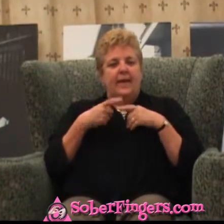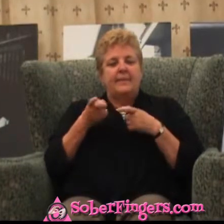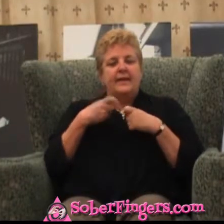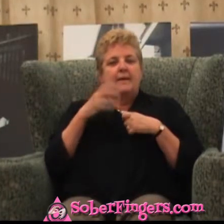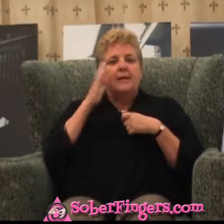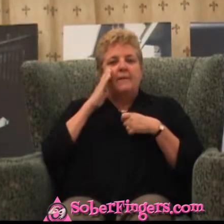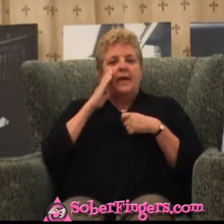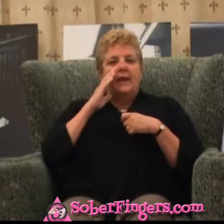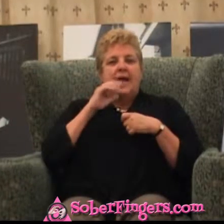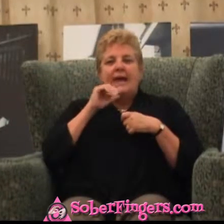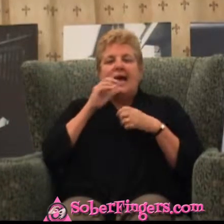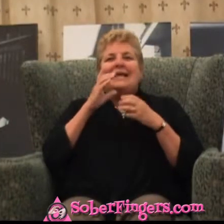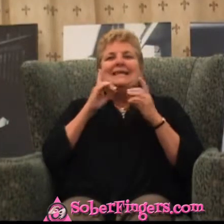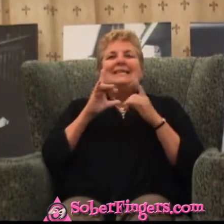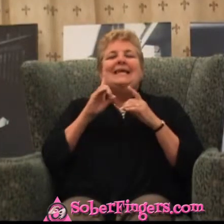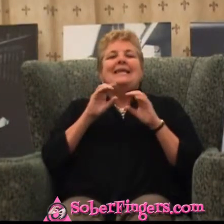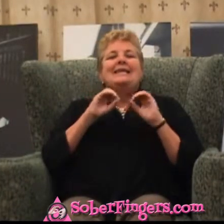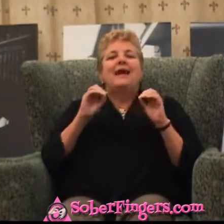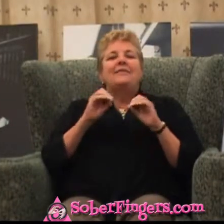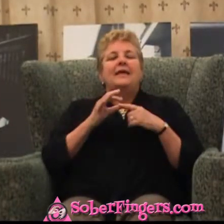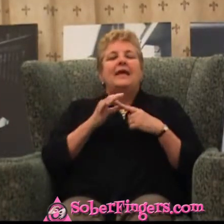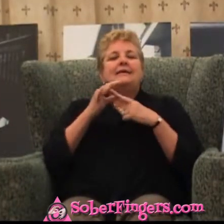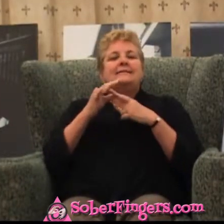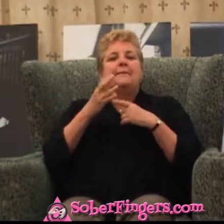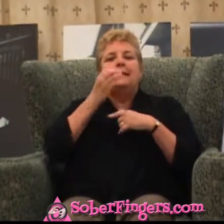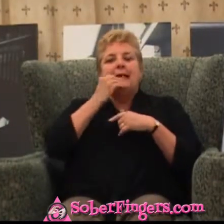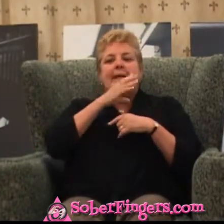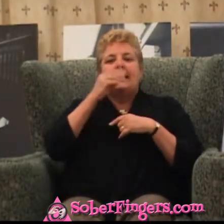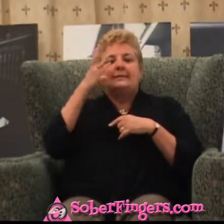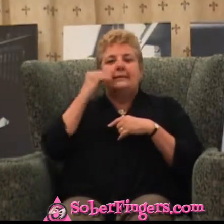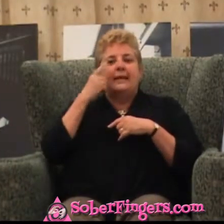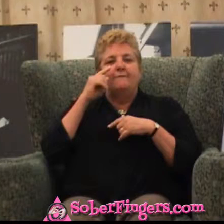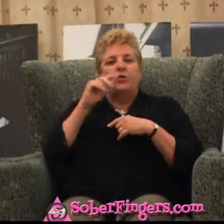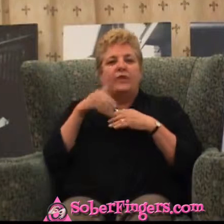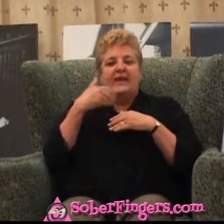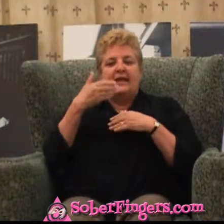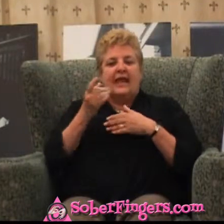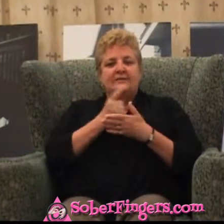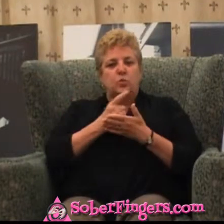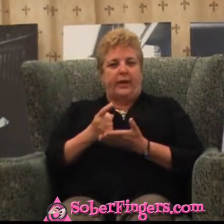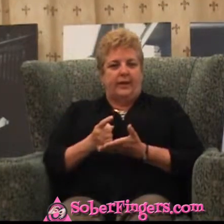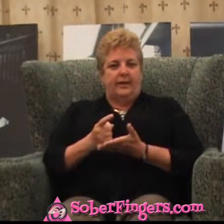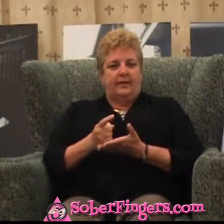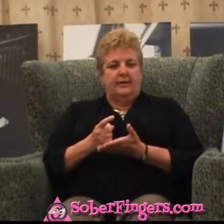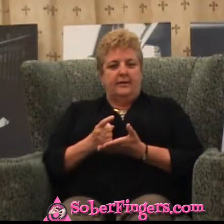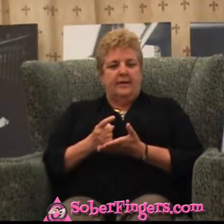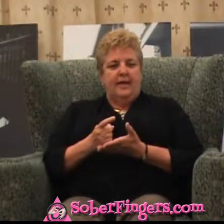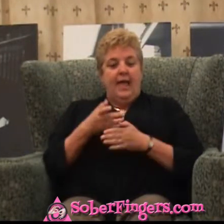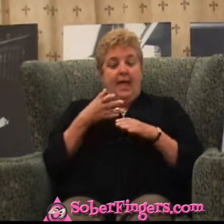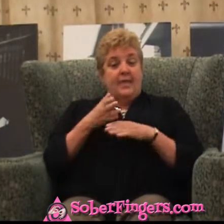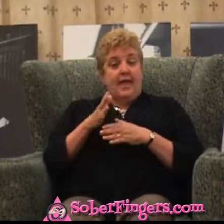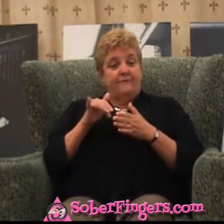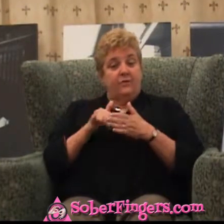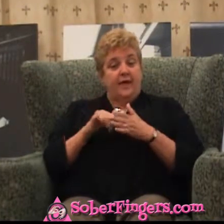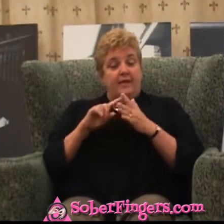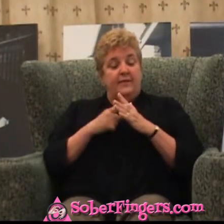for the next 7 days while they detoxed me. When those 7 days were up, they started bringing me to in-house meetings